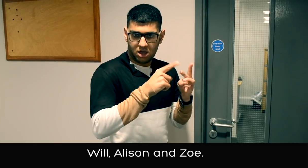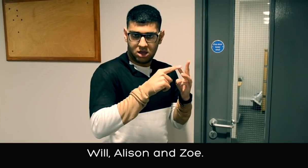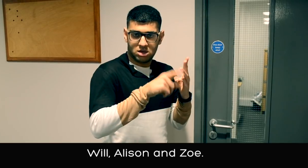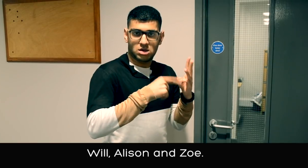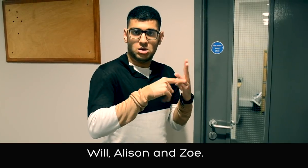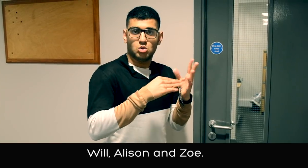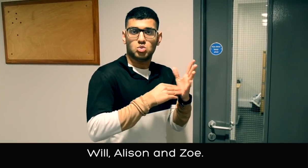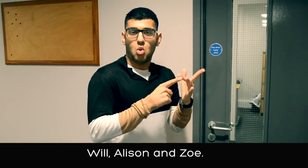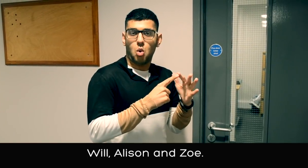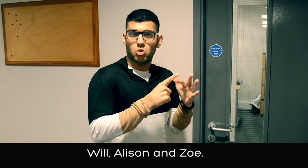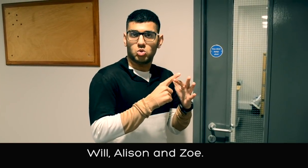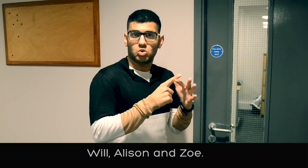Zoe.